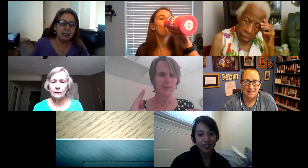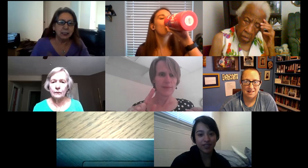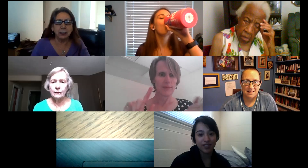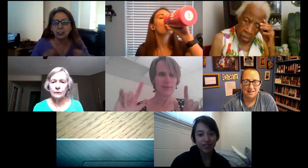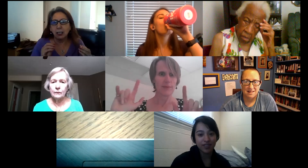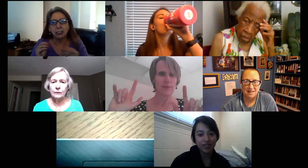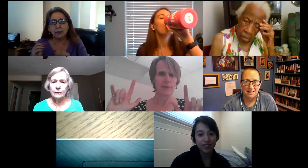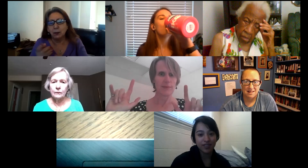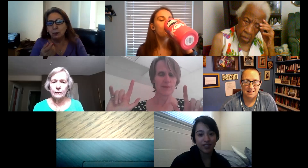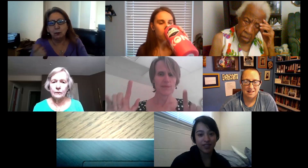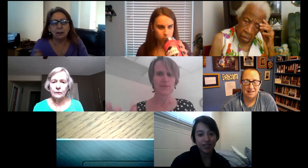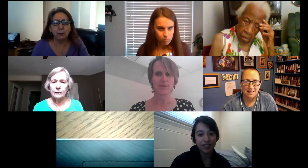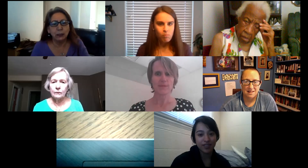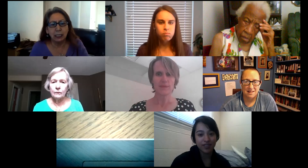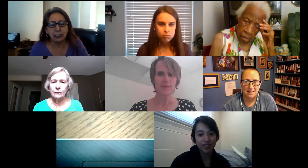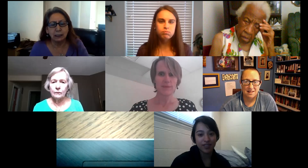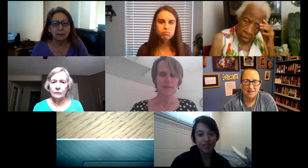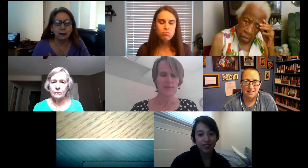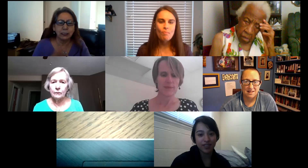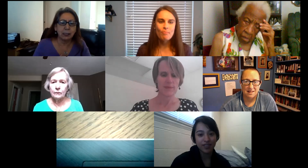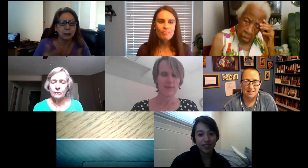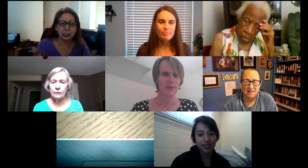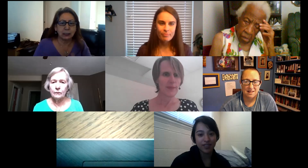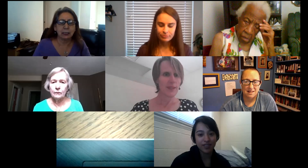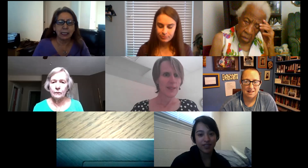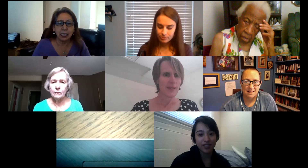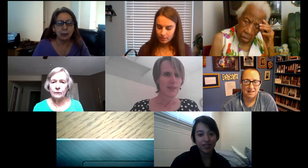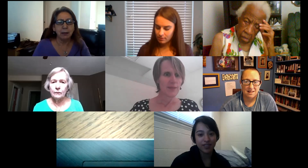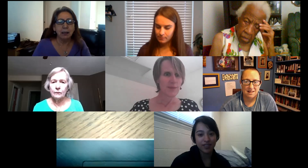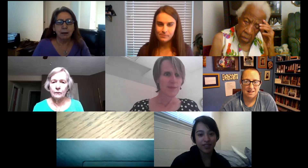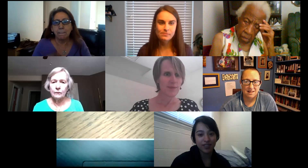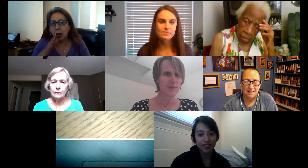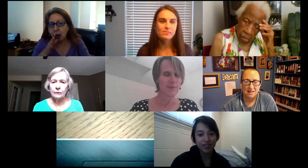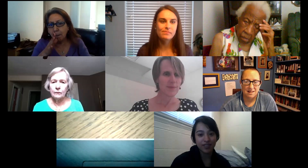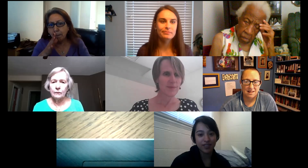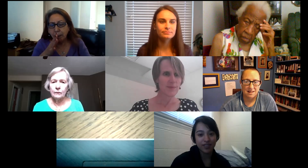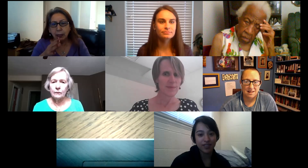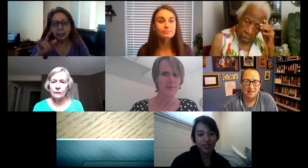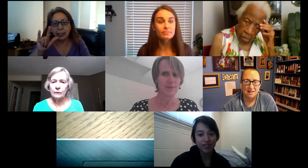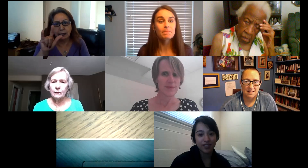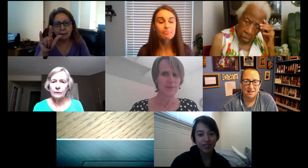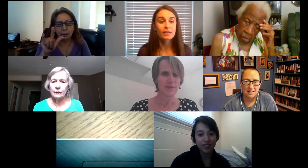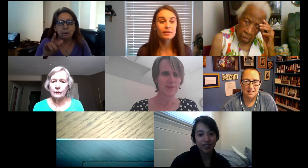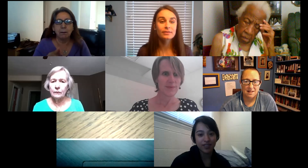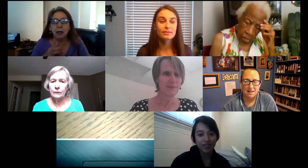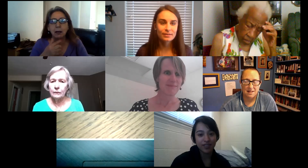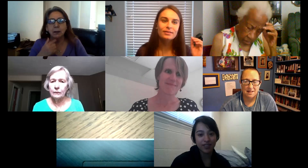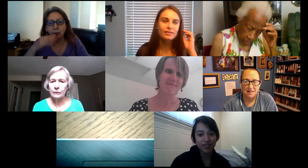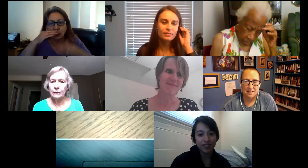So they taught us a few signs. The first day was just the name, mom, and I love you. Mom, everything